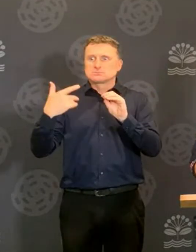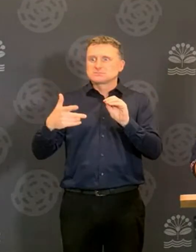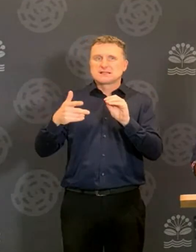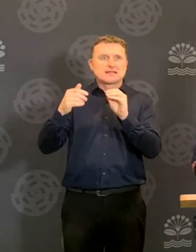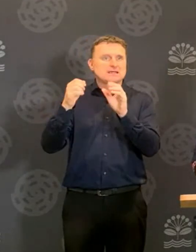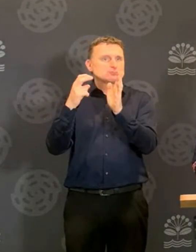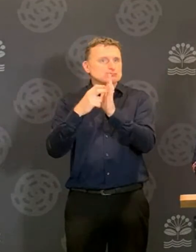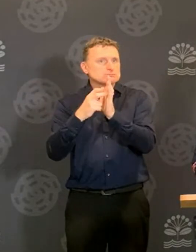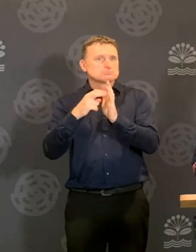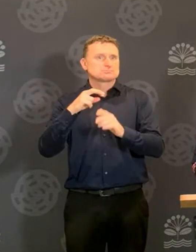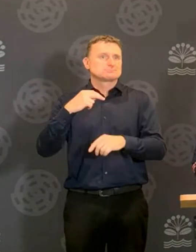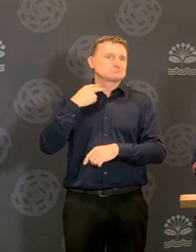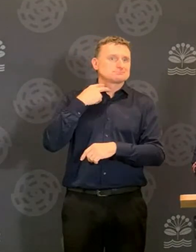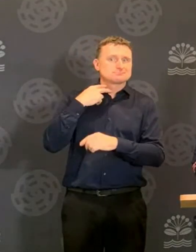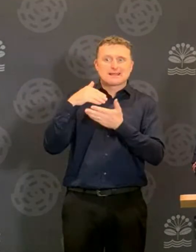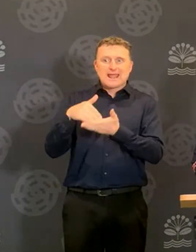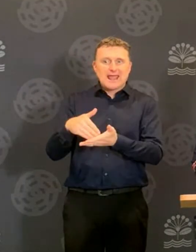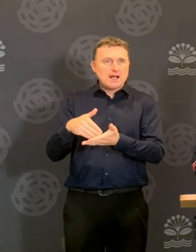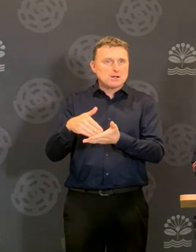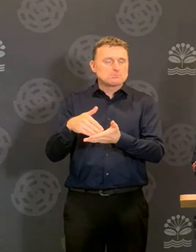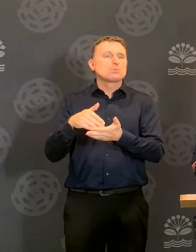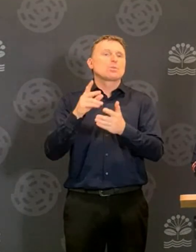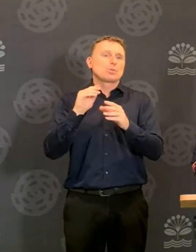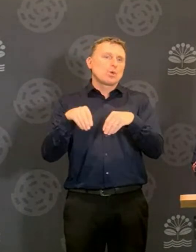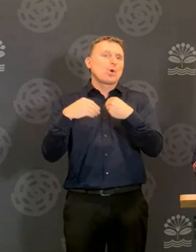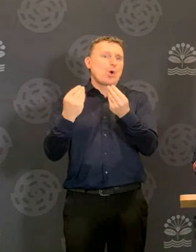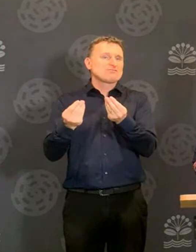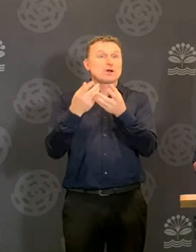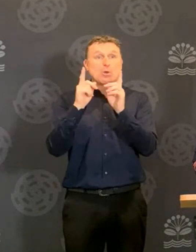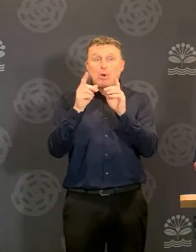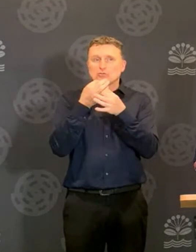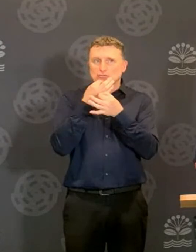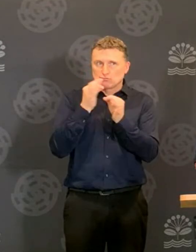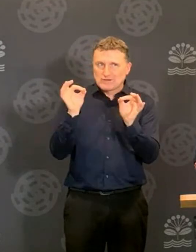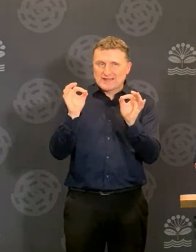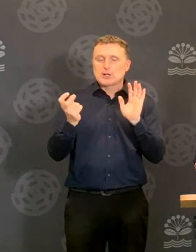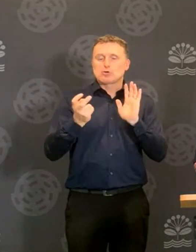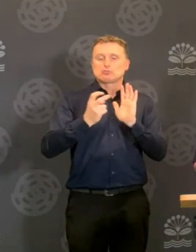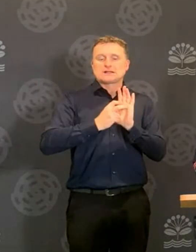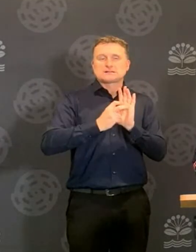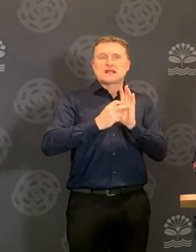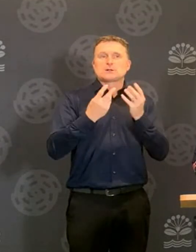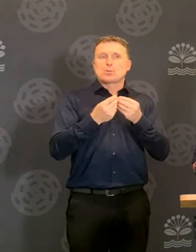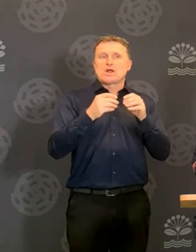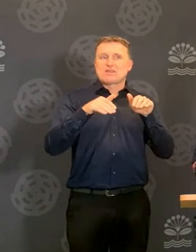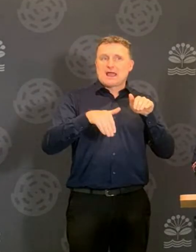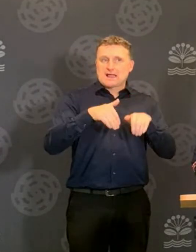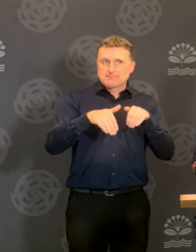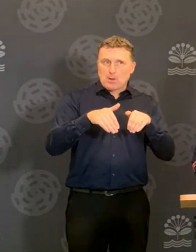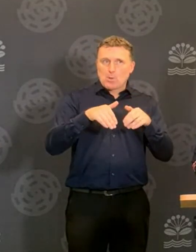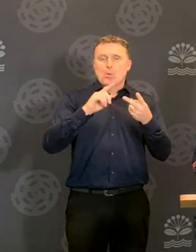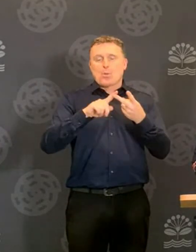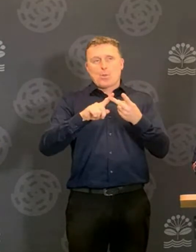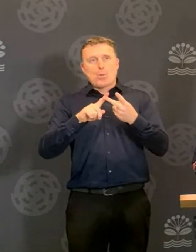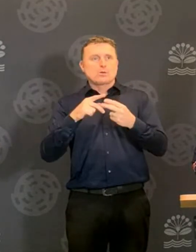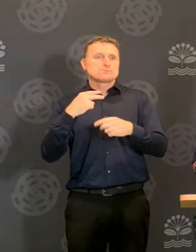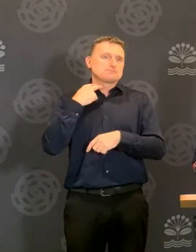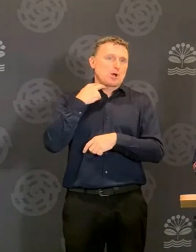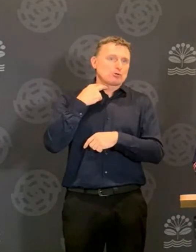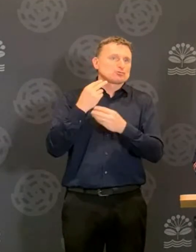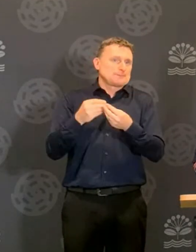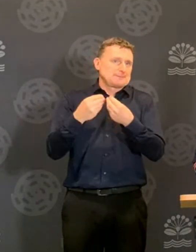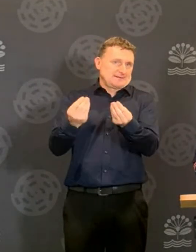getting the help that they need. So we are offering free microchipping and also registration at our shelters for anyone that's in